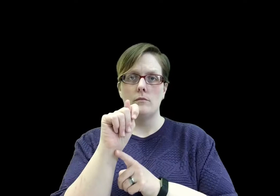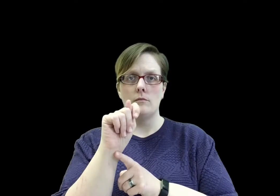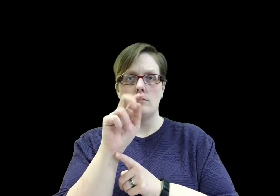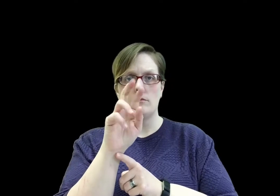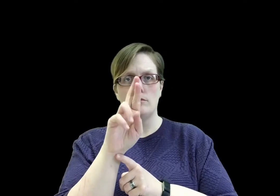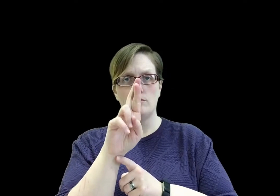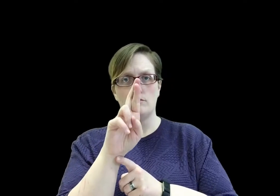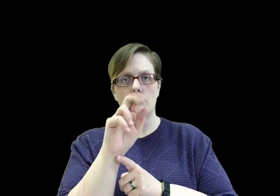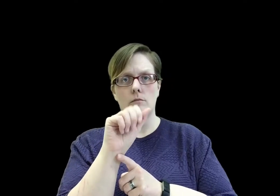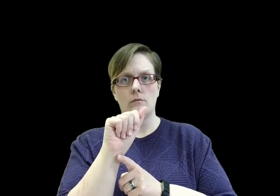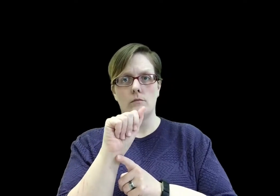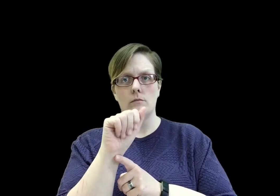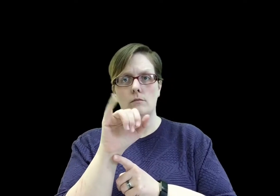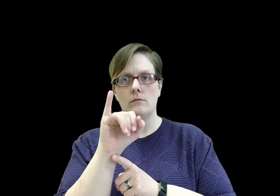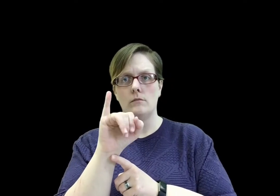The word trait.